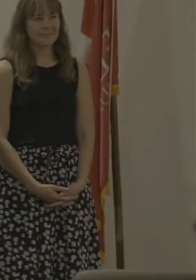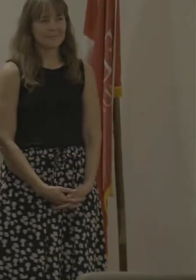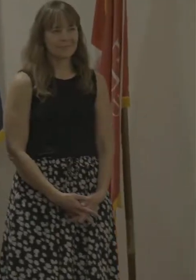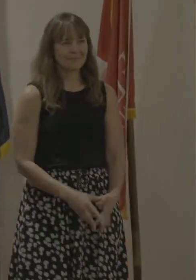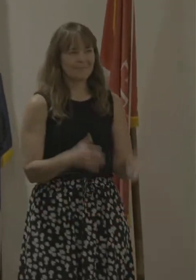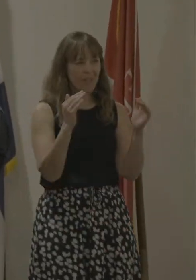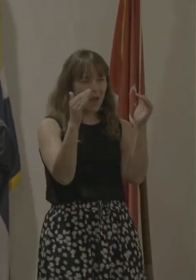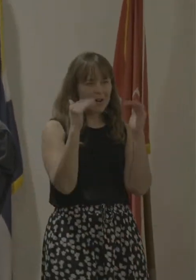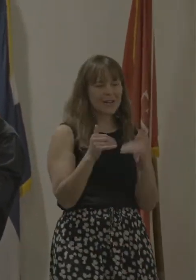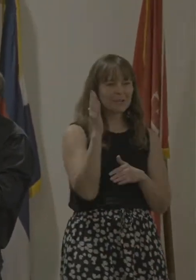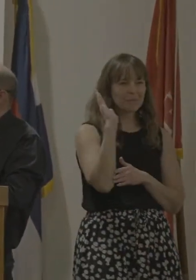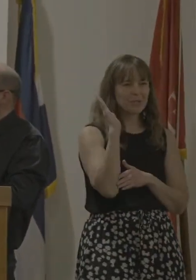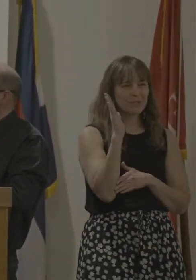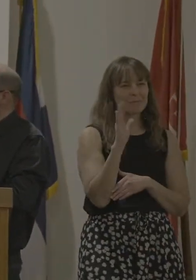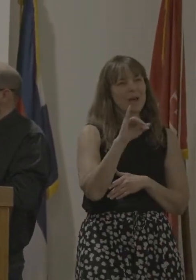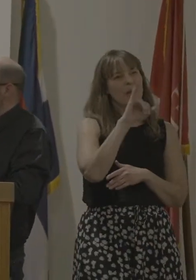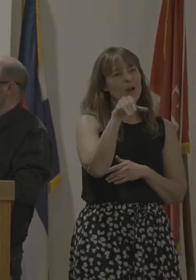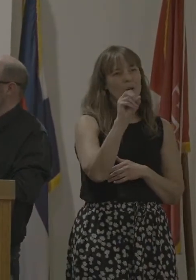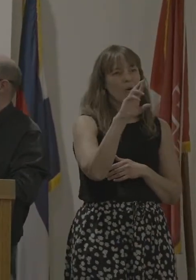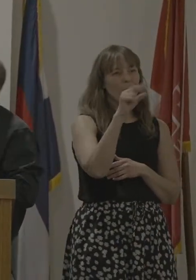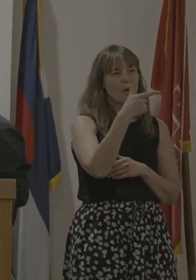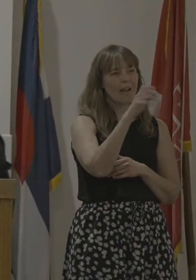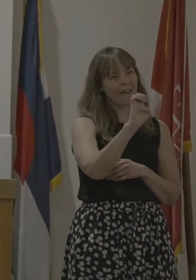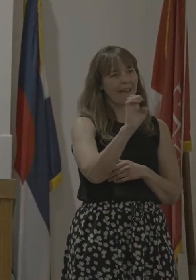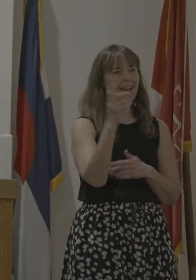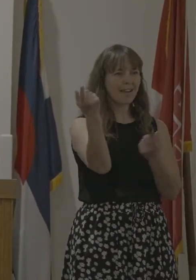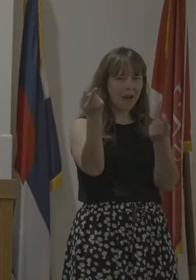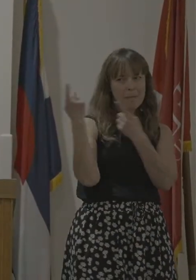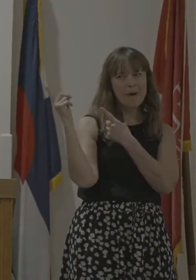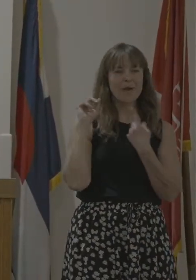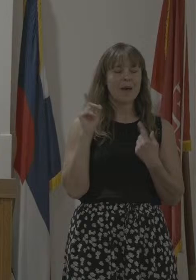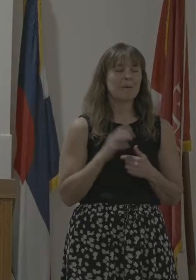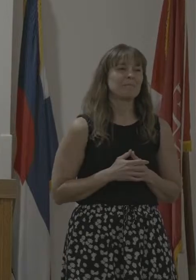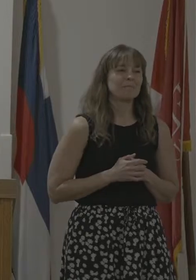Our next presentation is by Jorge. Come on up.